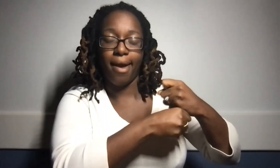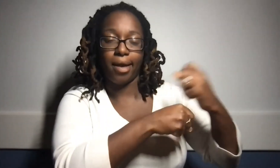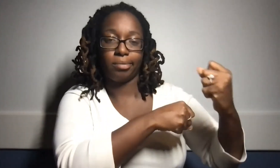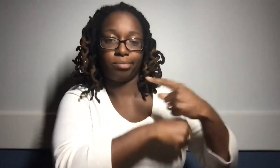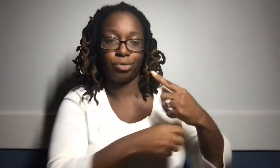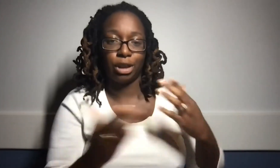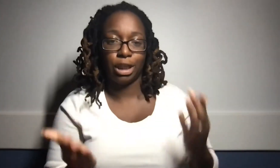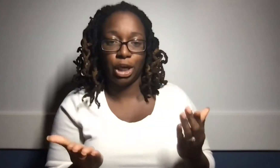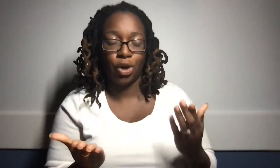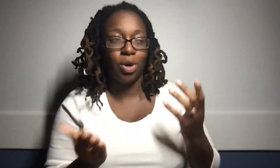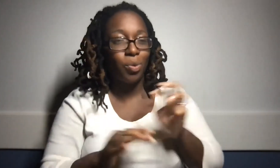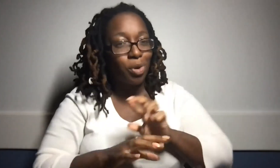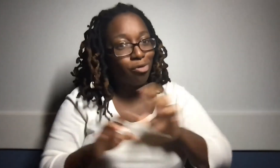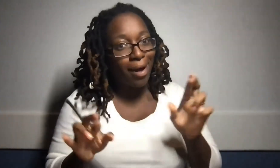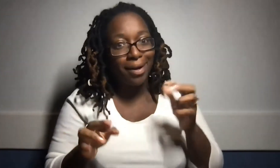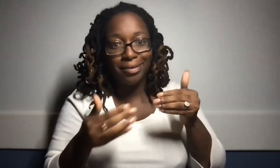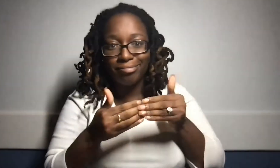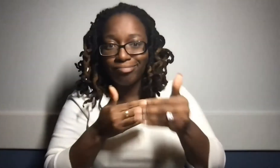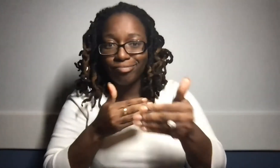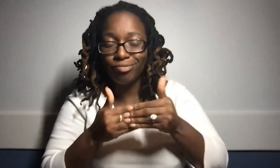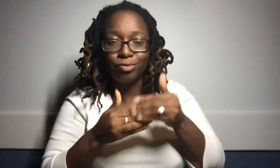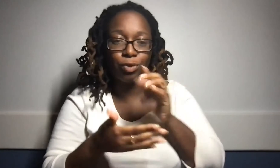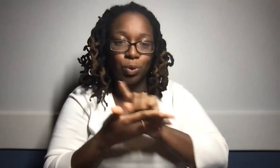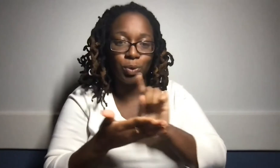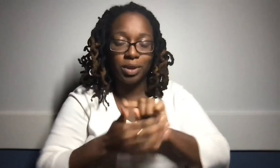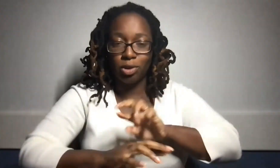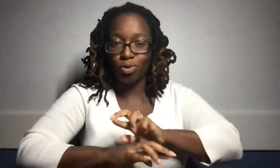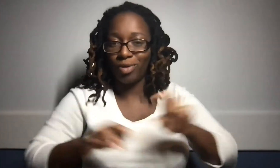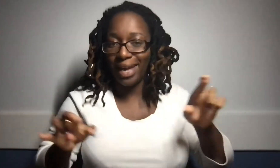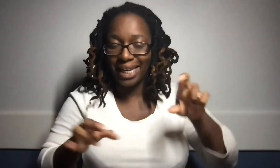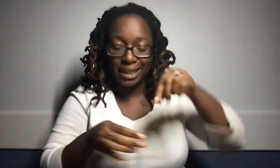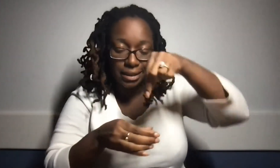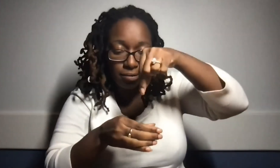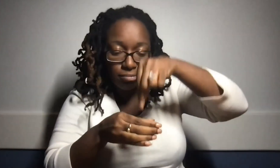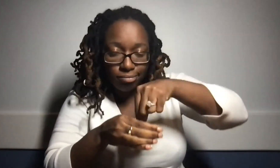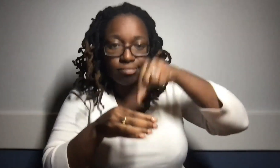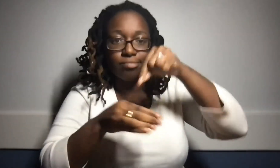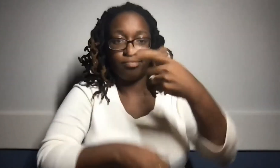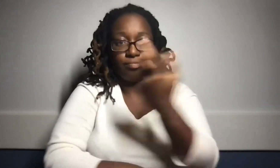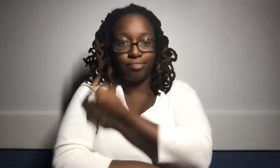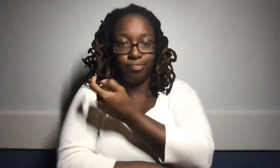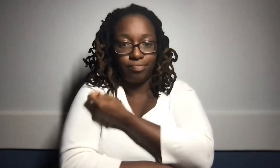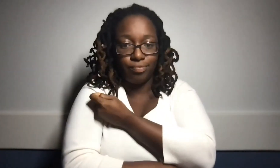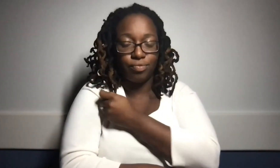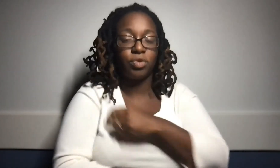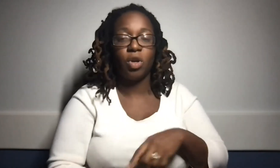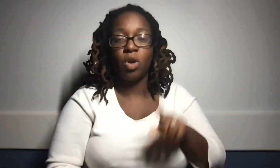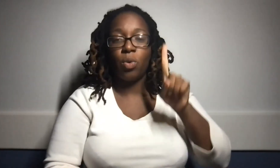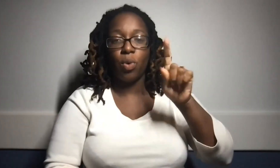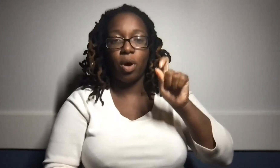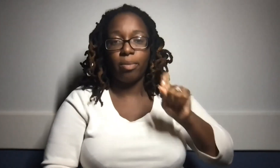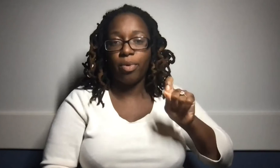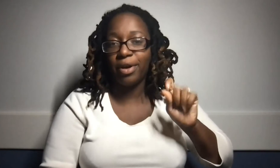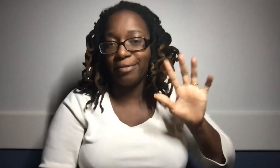into vials in the next few weeks so that we have sufficient supply to vaccinate the 1.5 million gay and bisexual men who are at